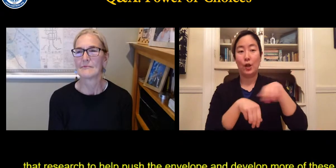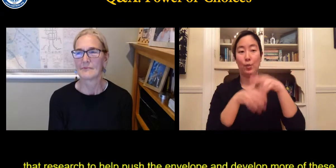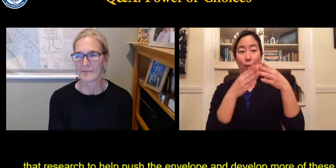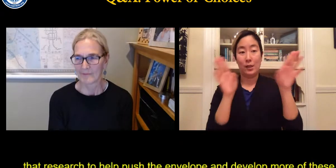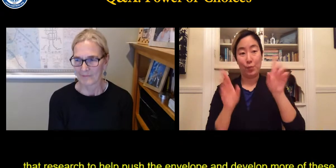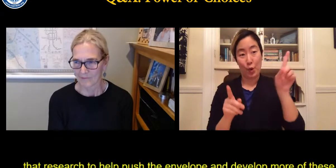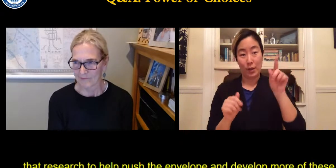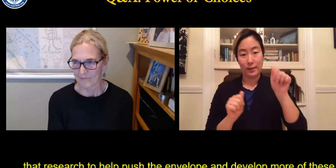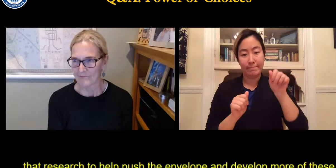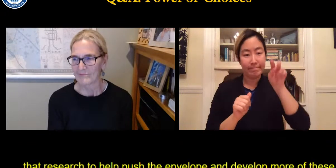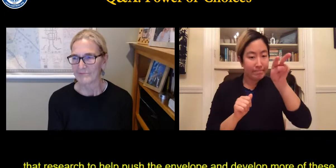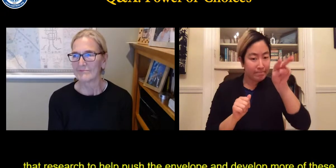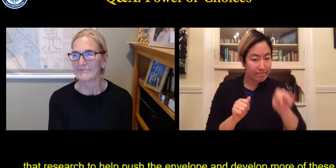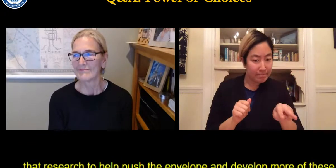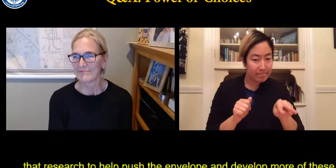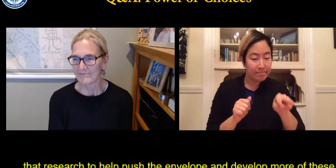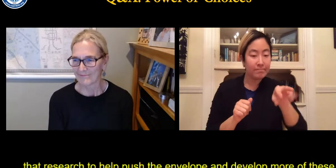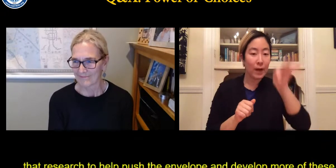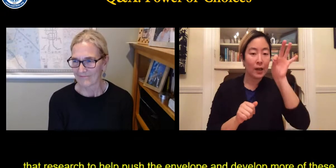CAD has a